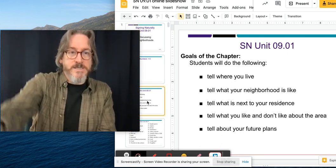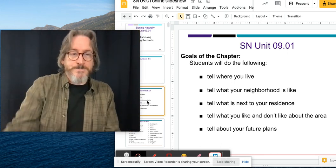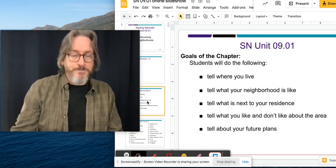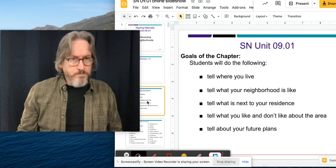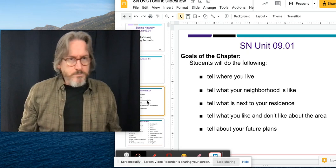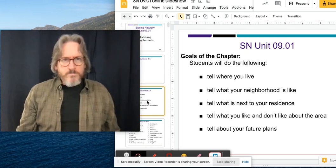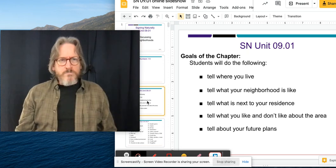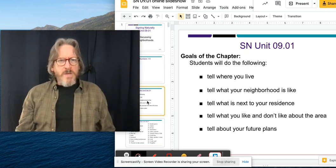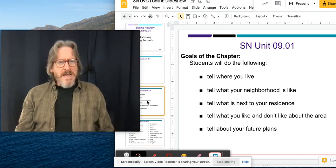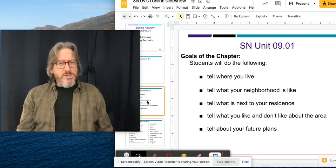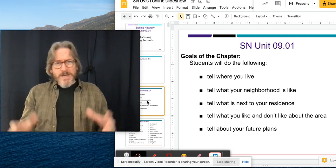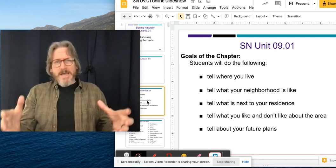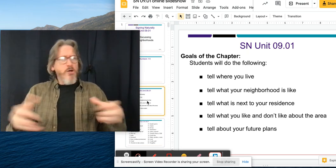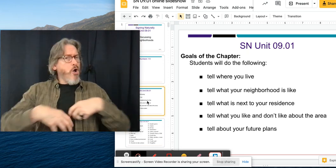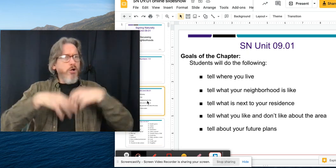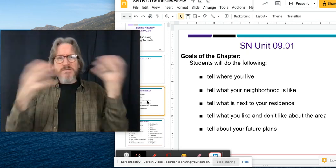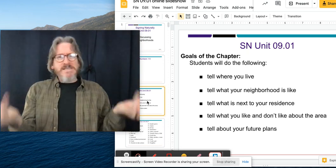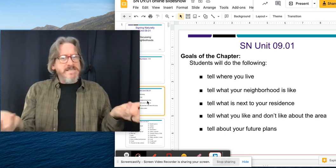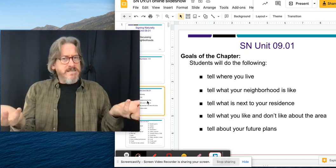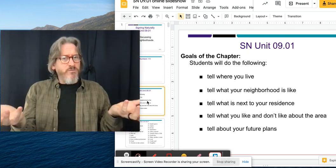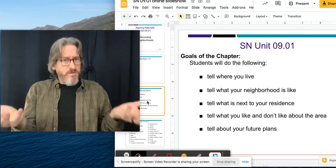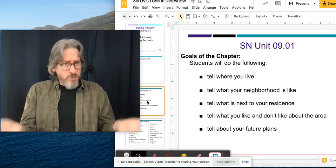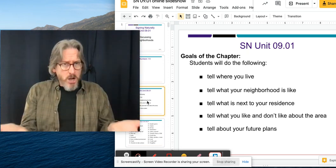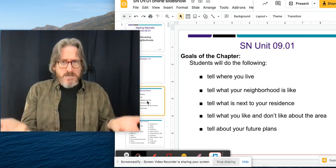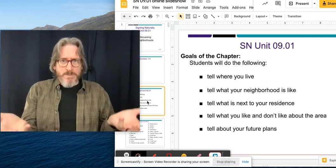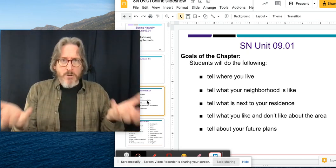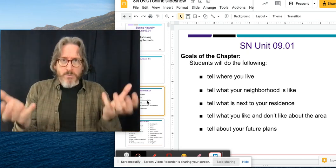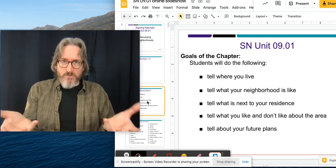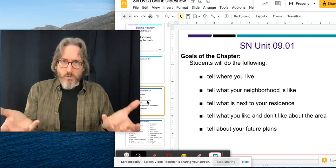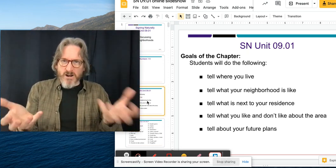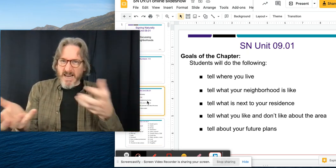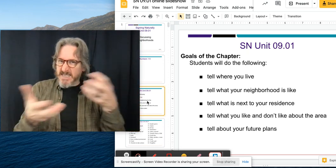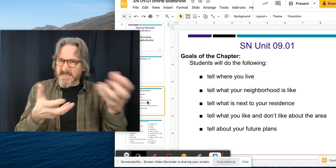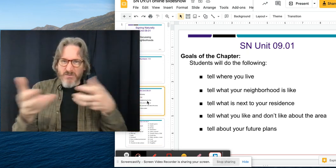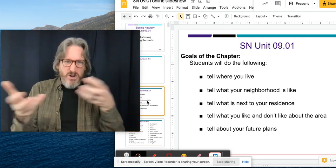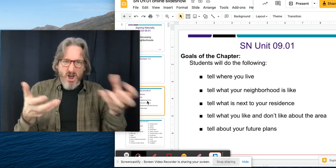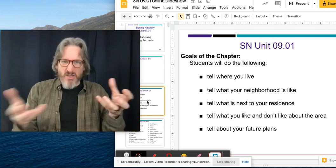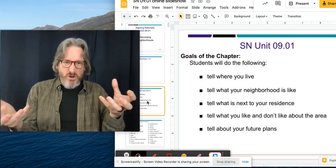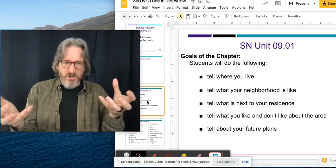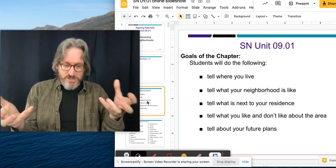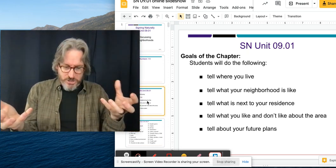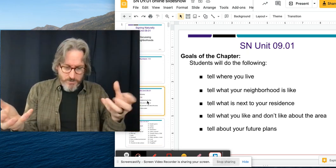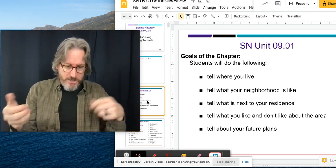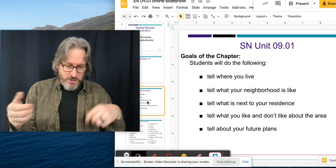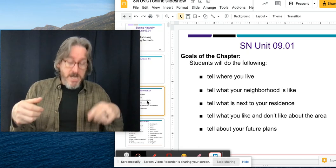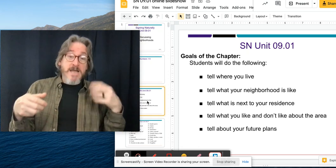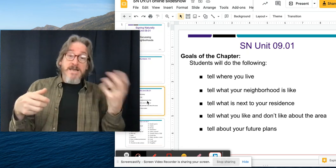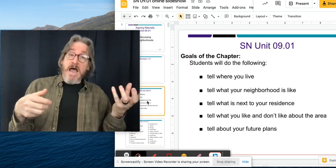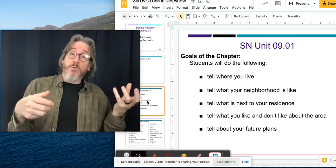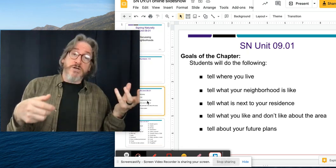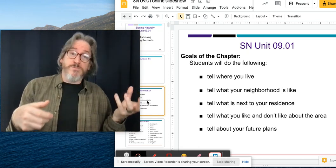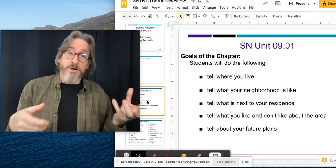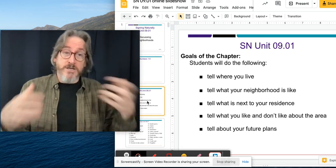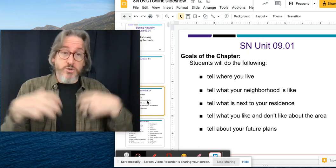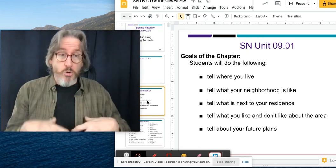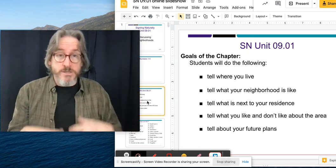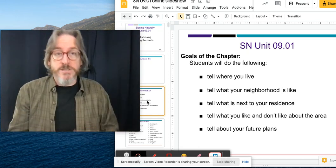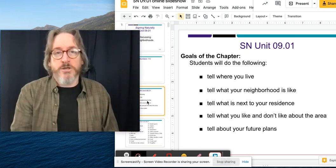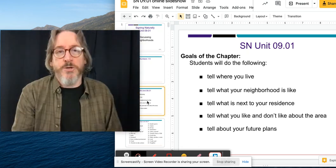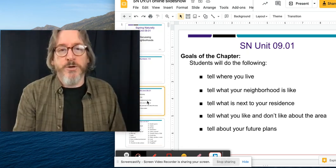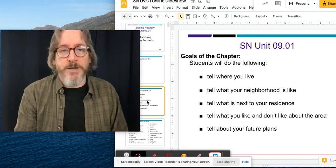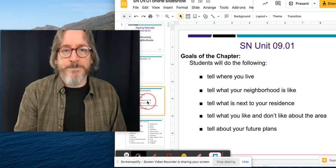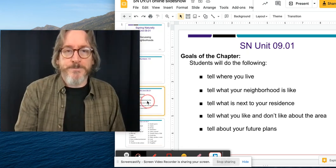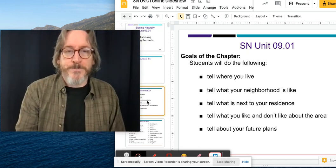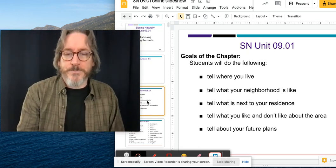those signs. So again, all of this is stuff we've talked about before in different other situations. Now we're just putting it